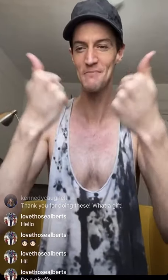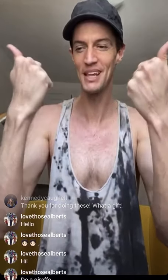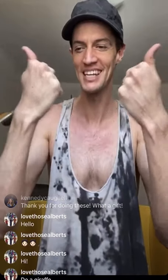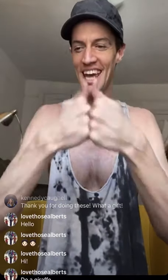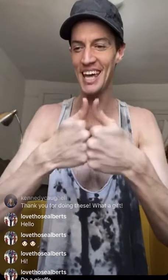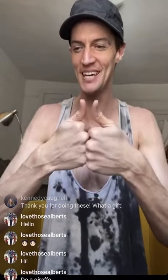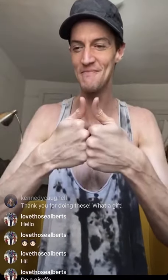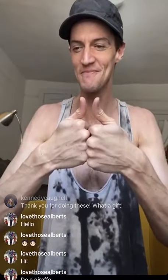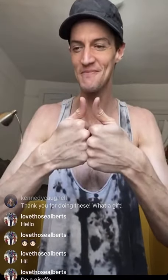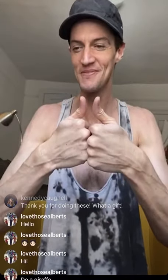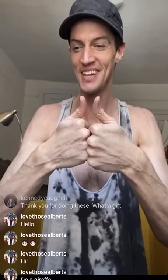Let's play a game.